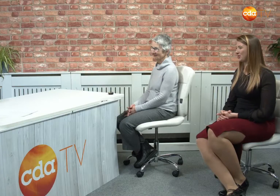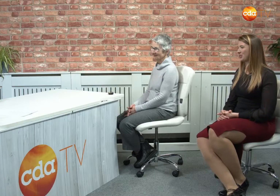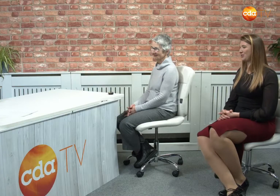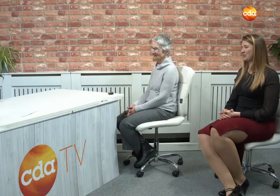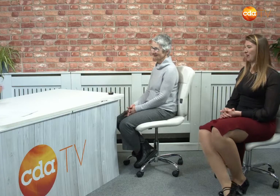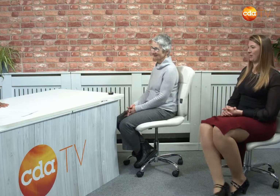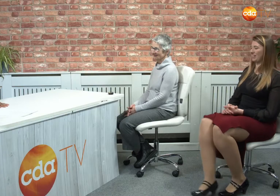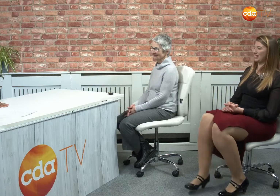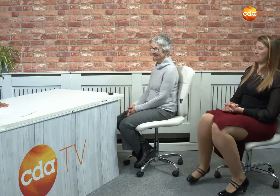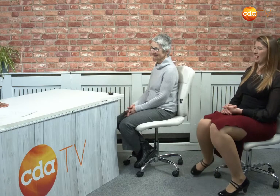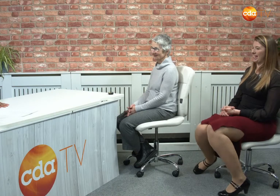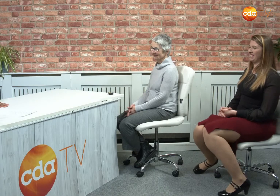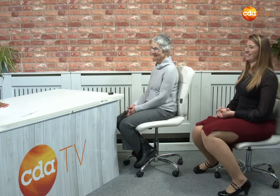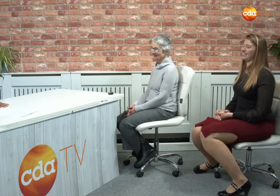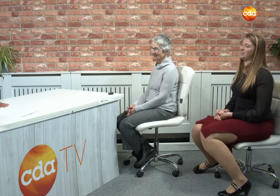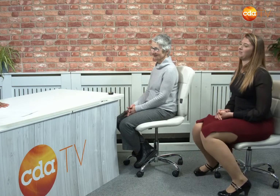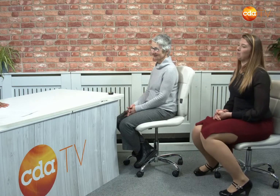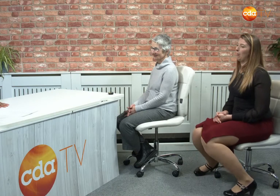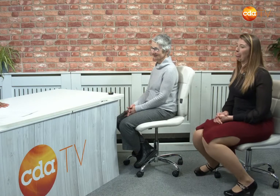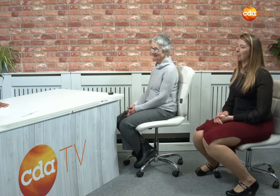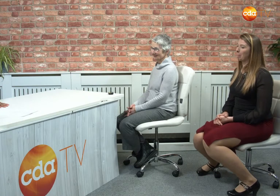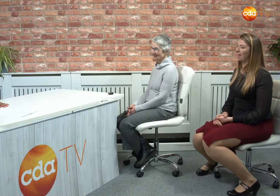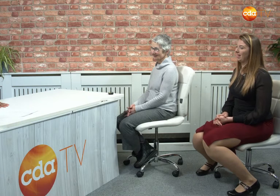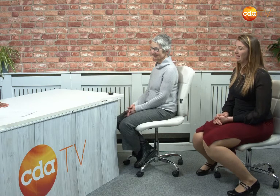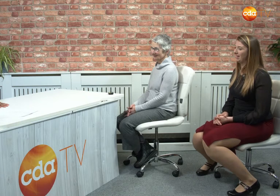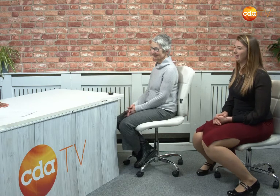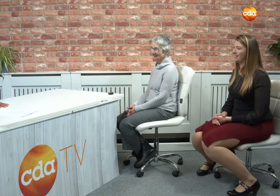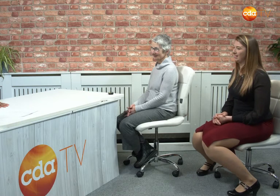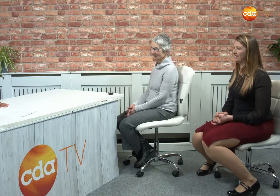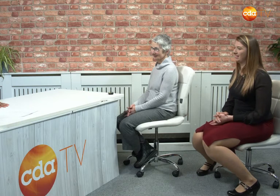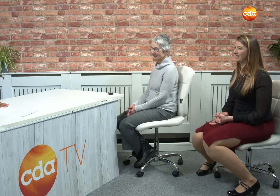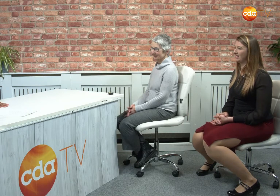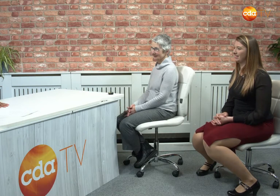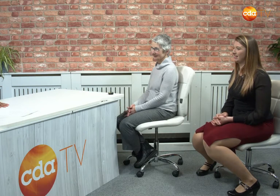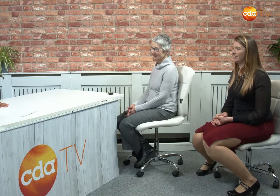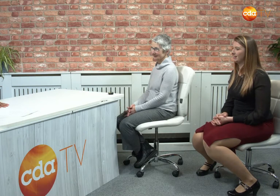Oh, I'm just trying to choose the right one. There's so many.